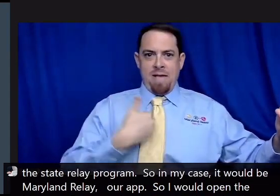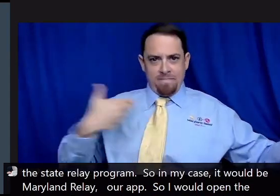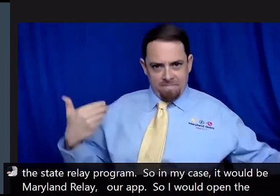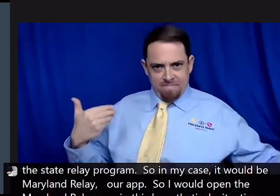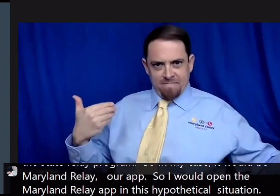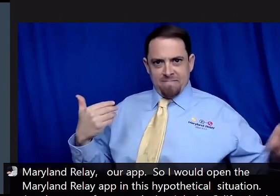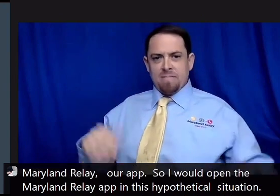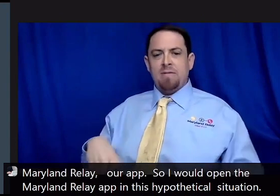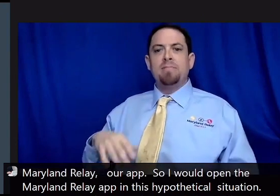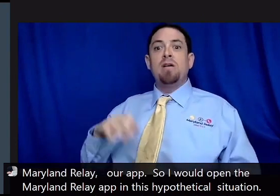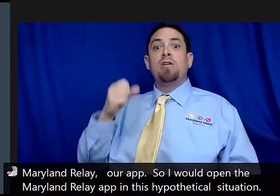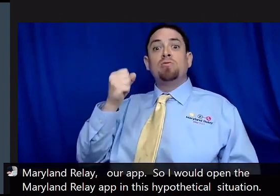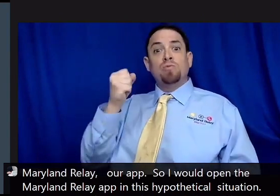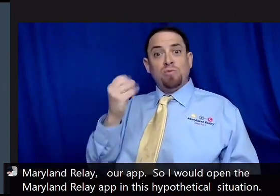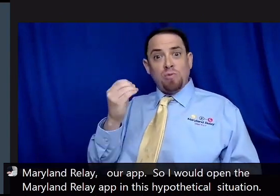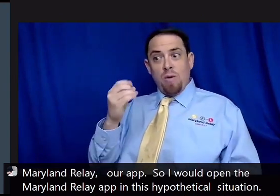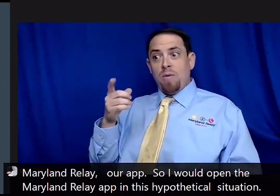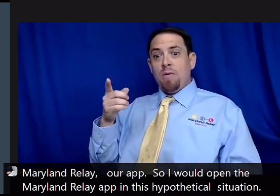app.